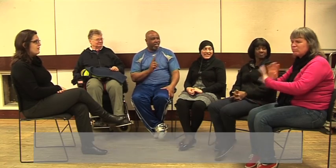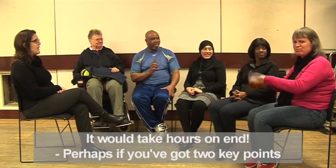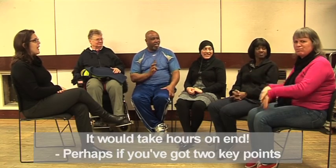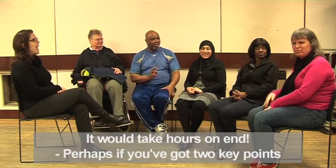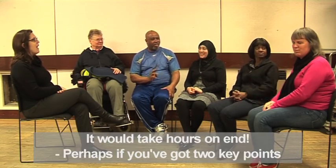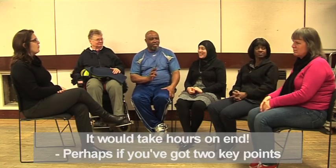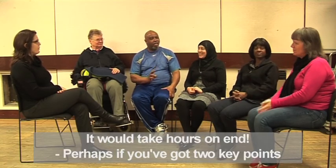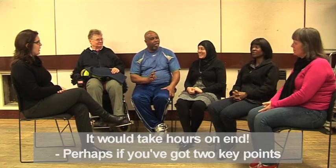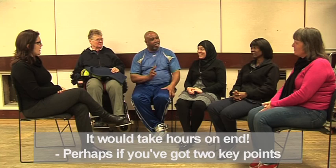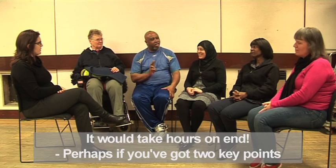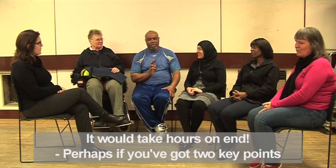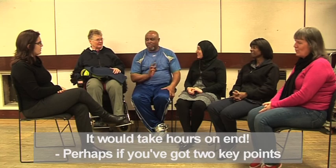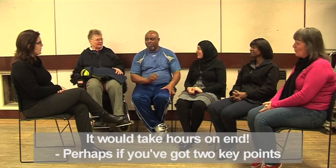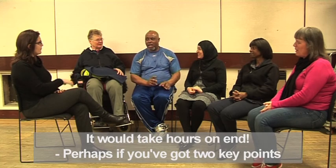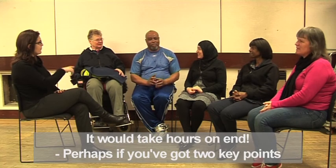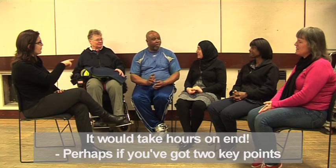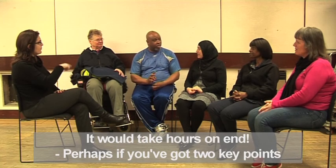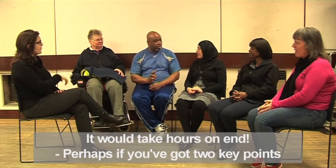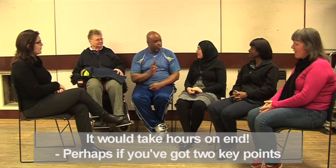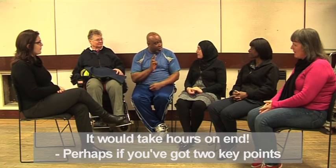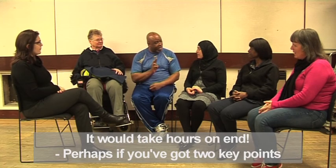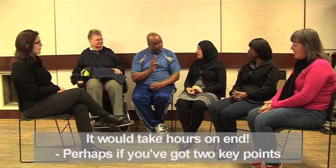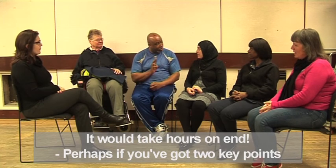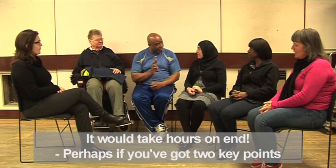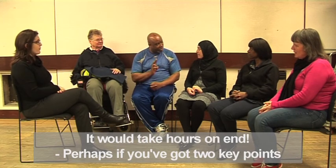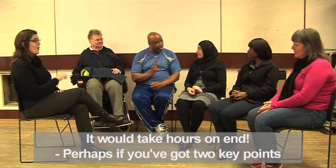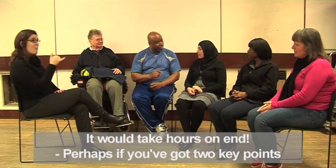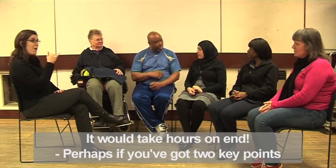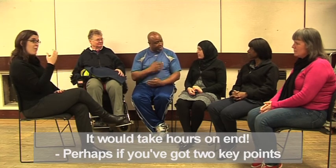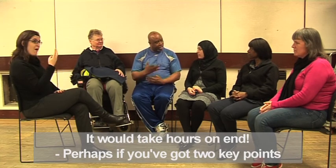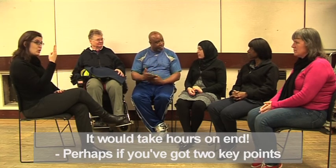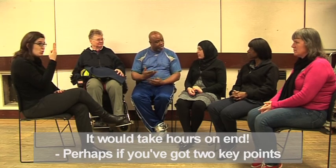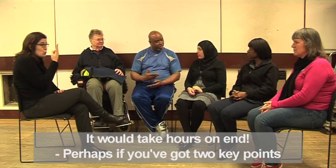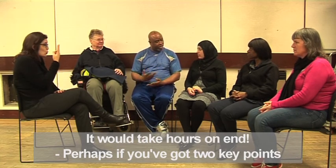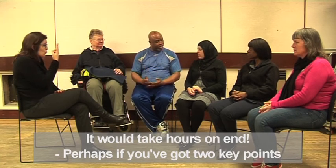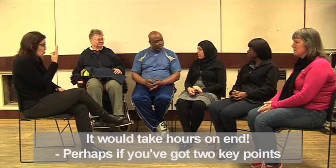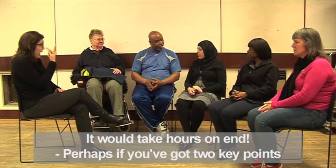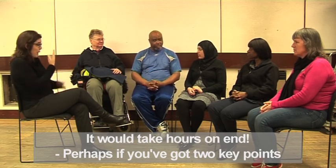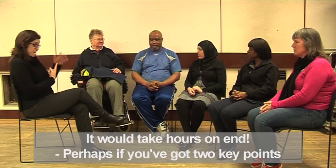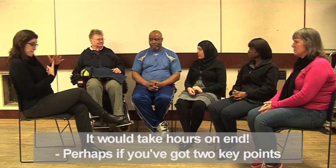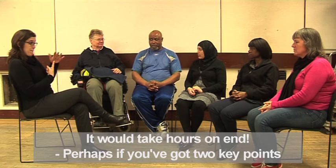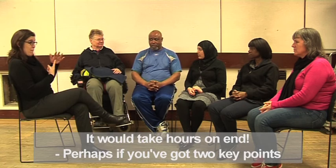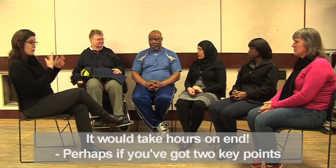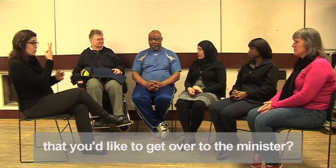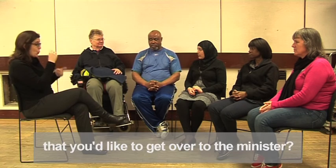take hours on end. Perhaps have you got 2 key points that you'd like to get over to the Minister?